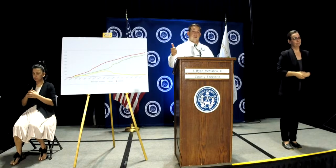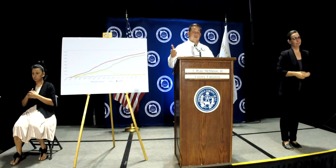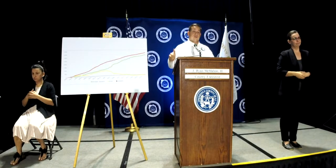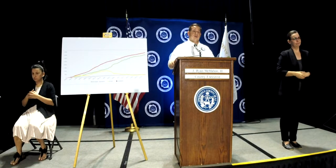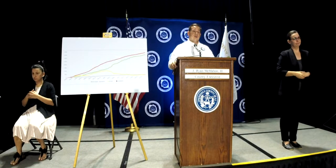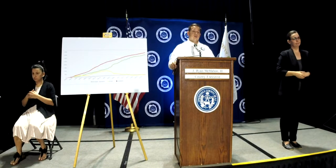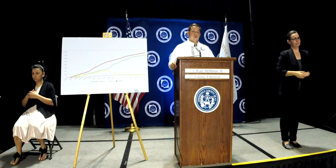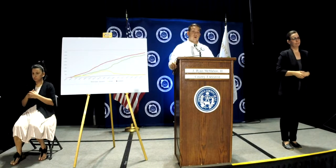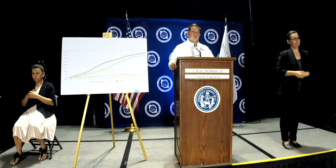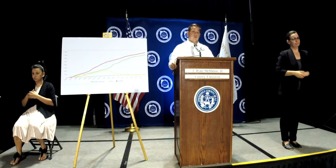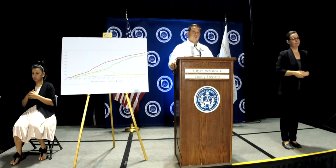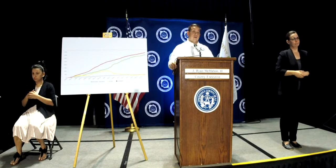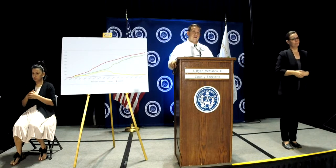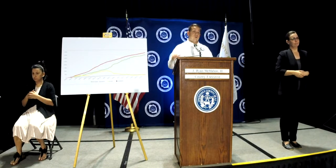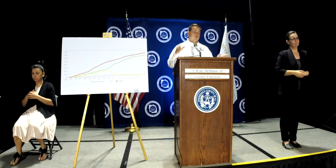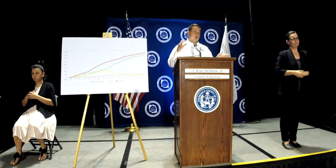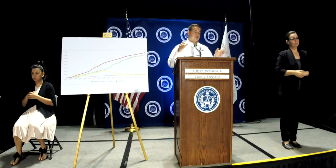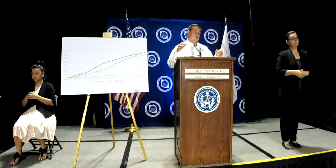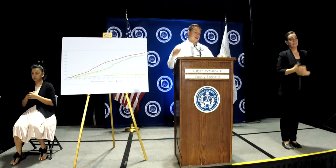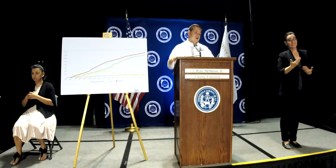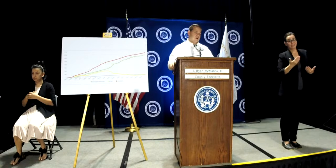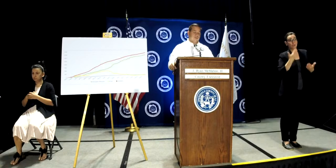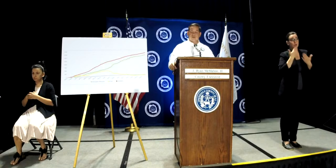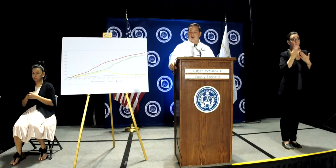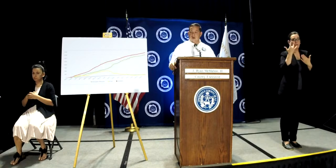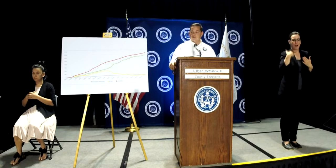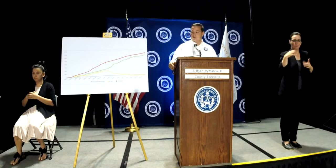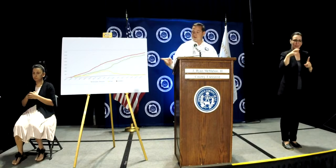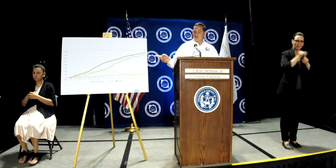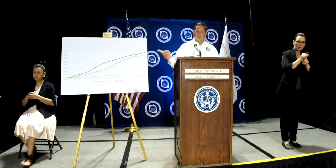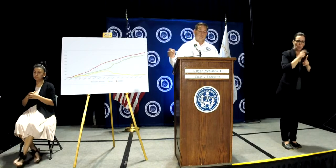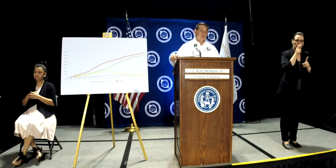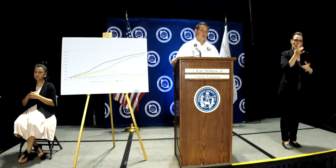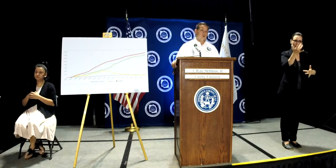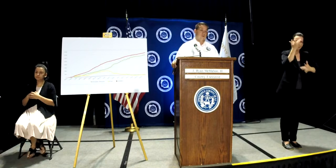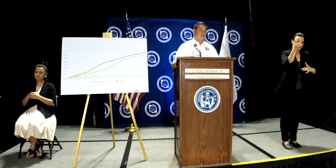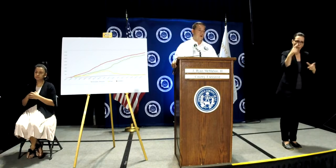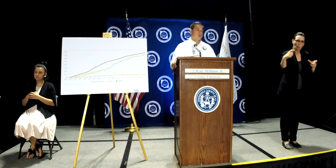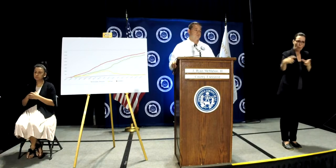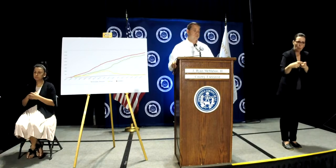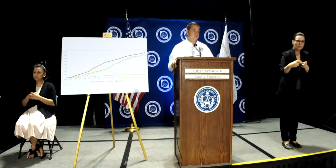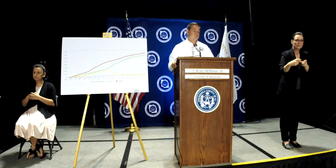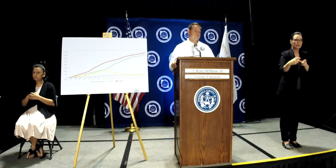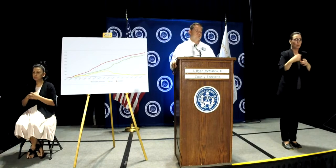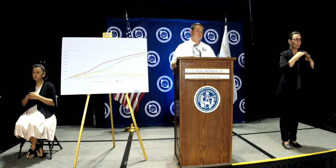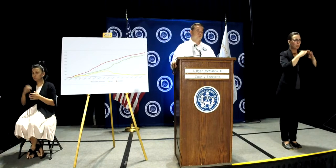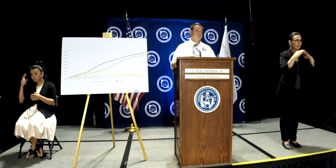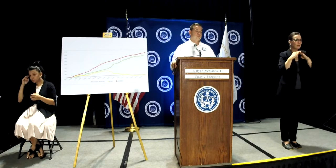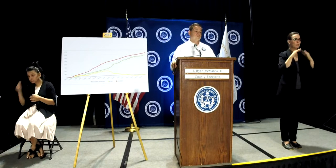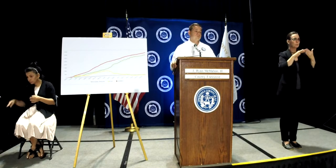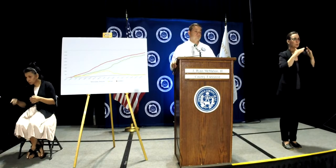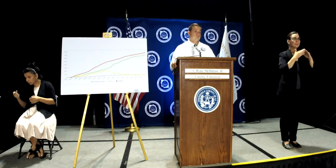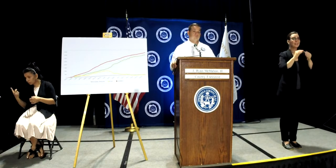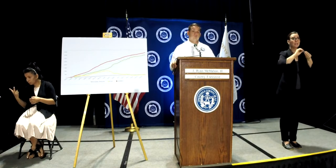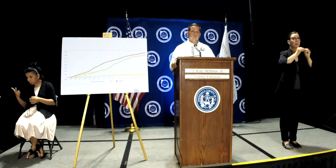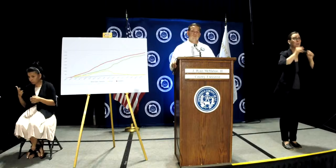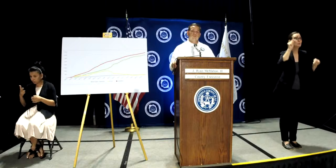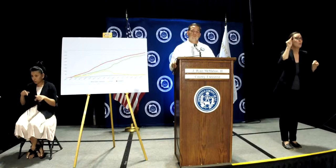the virus. So we even have those pressures on our numbers, and our numbers are still holding strong. Have